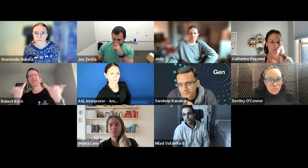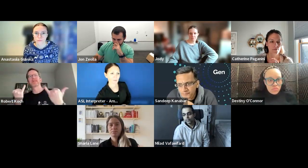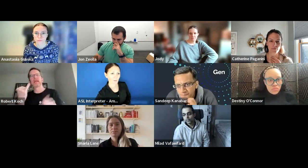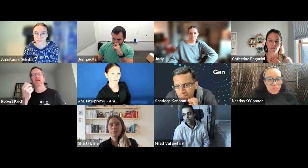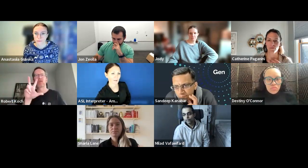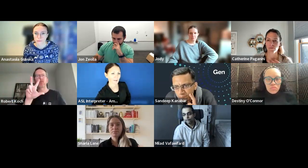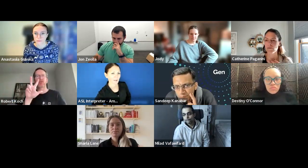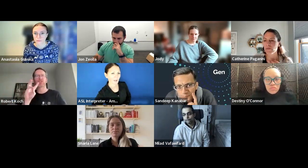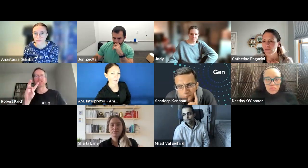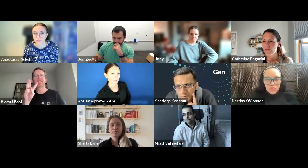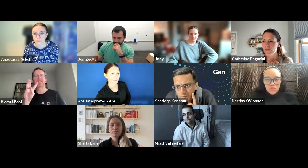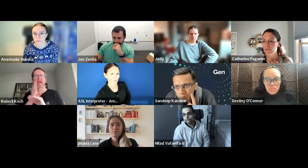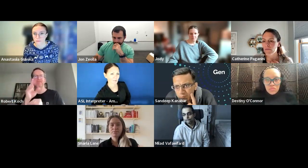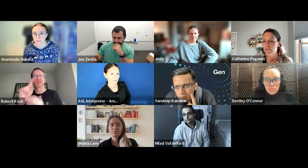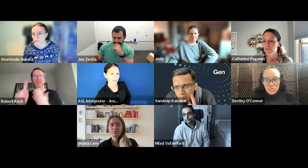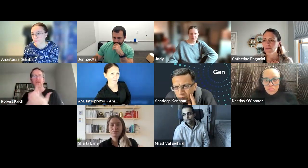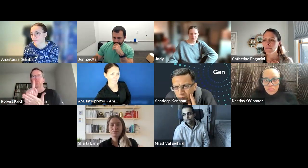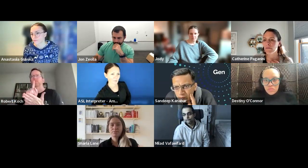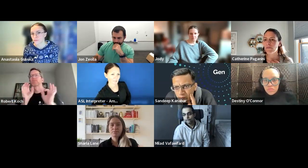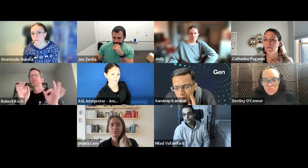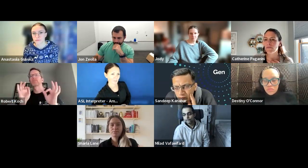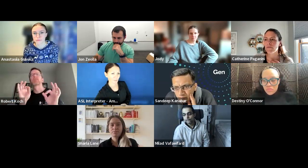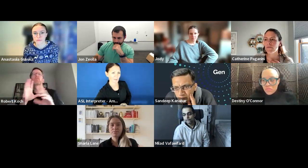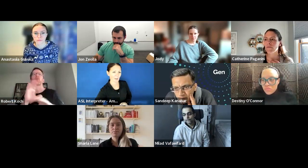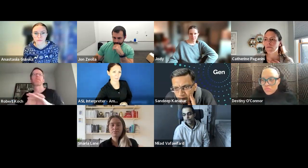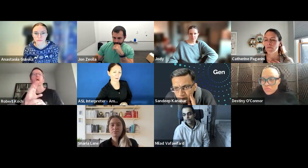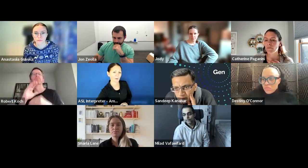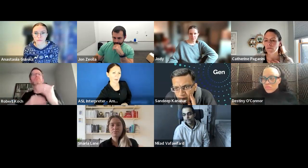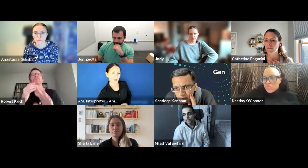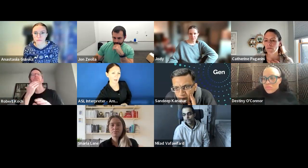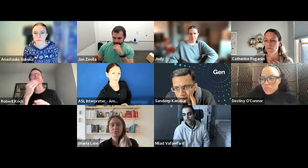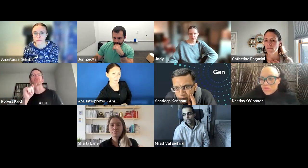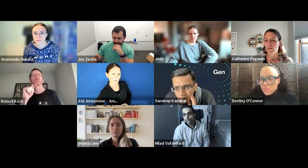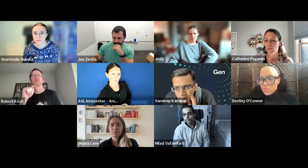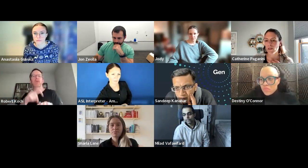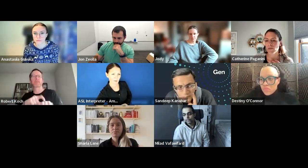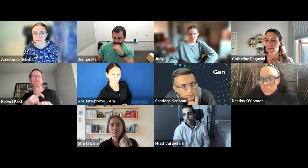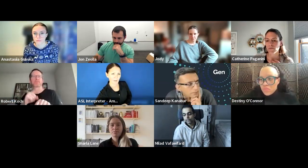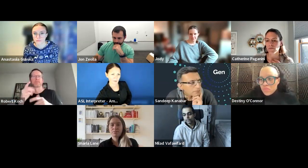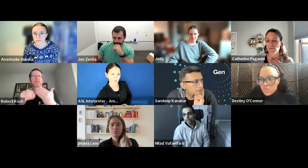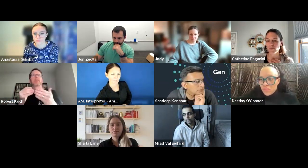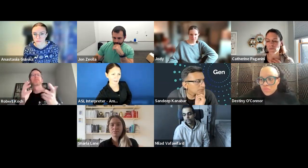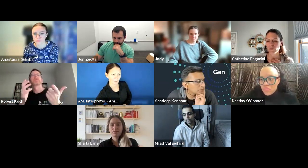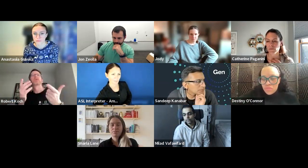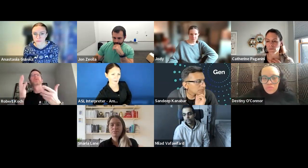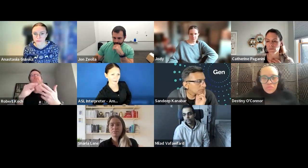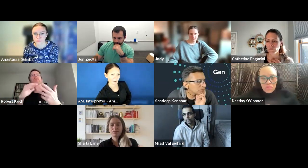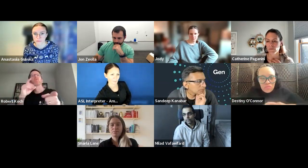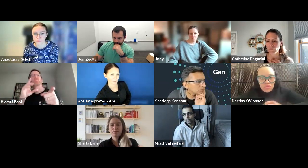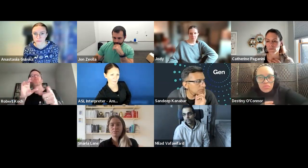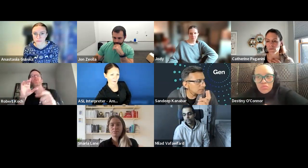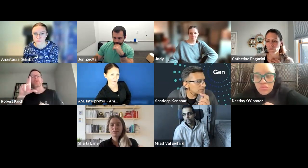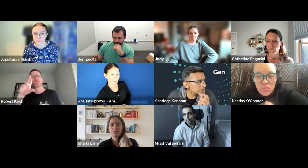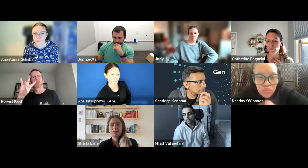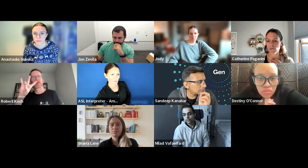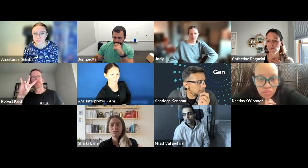Awesome. Okay. So it's now 36 after the hour. I think we're kind of on a good time right now